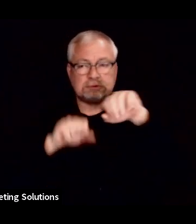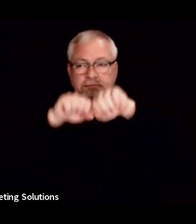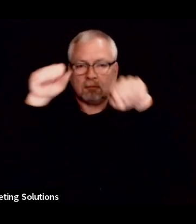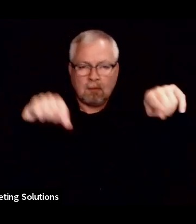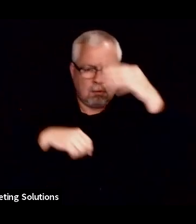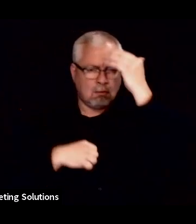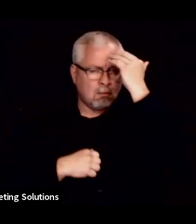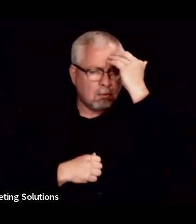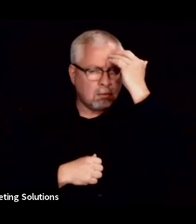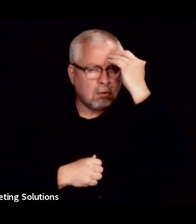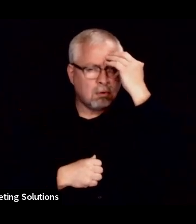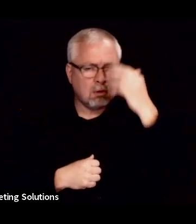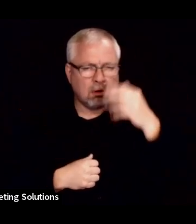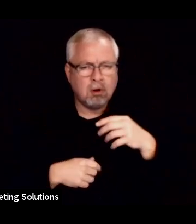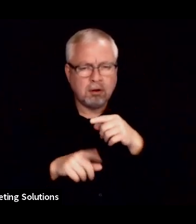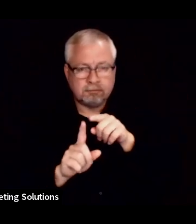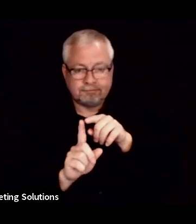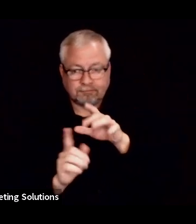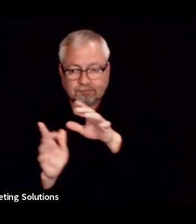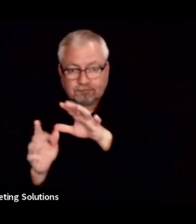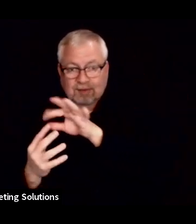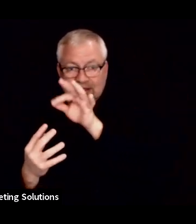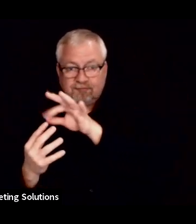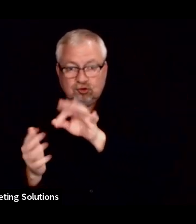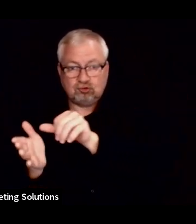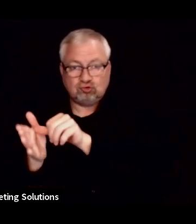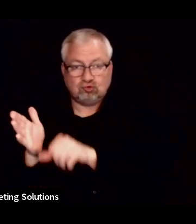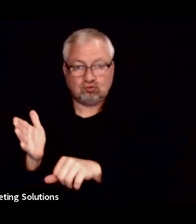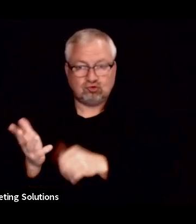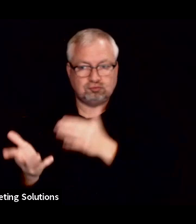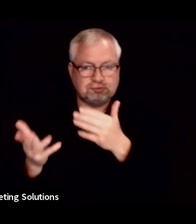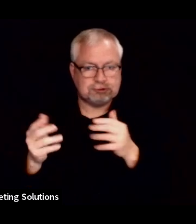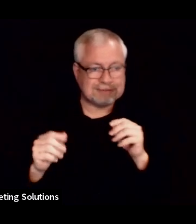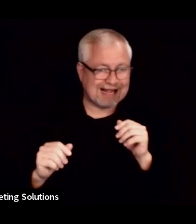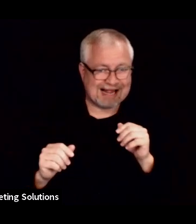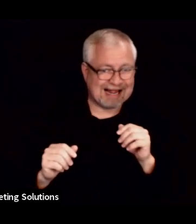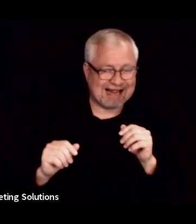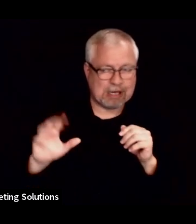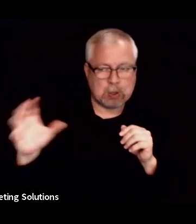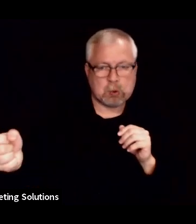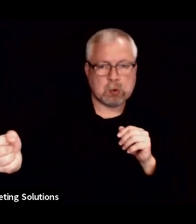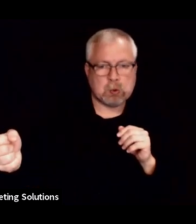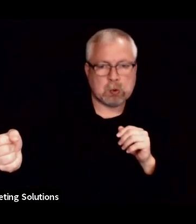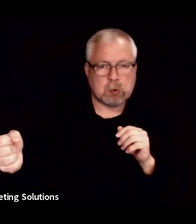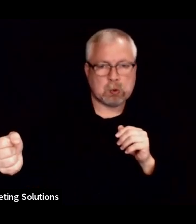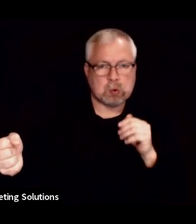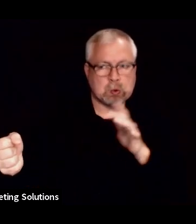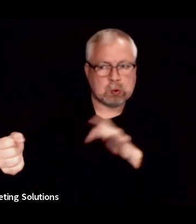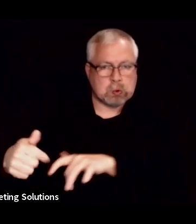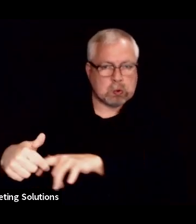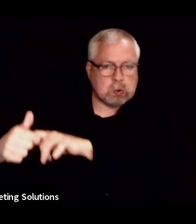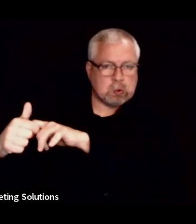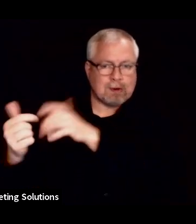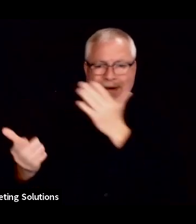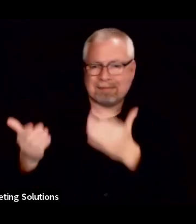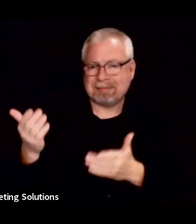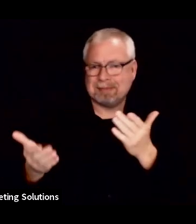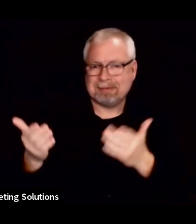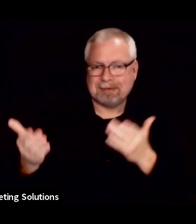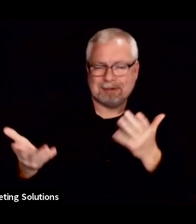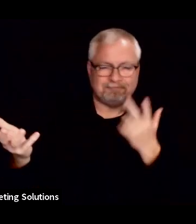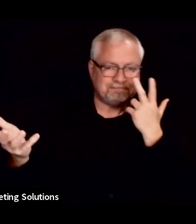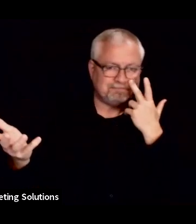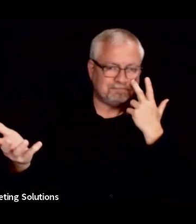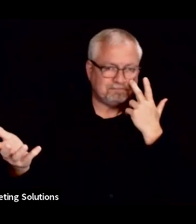and off as capacity allows. We've talked before about the fact that we have this